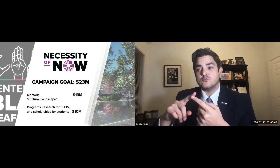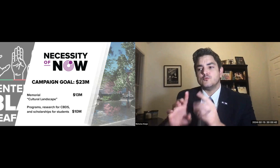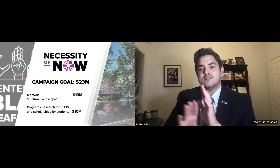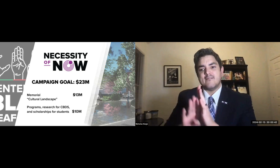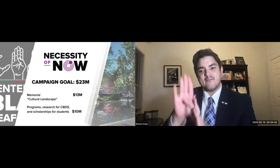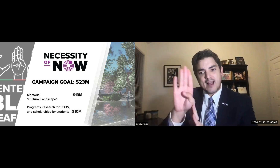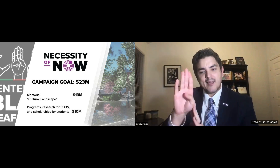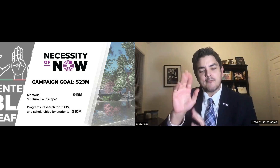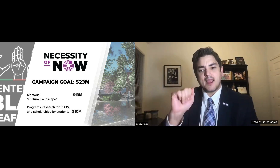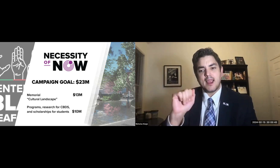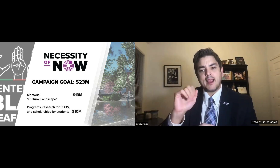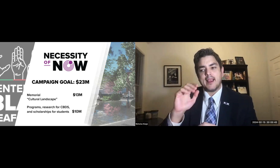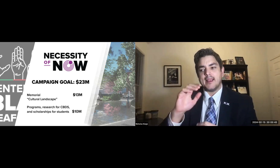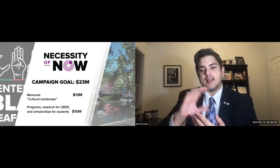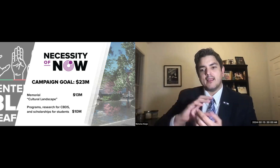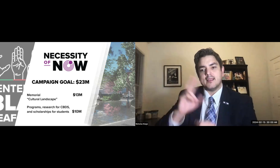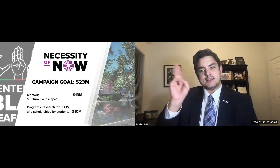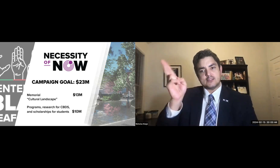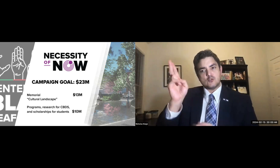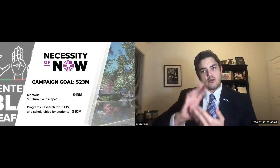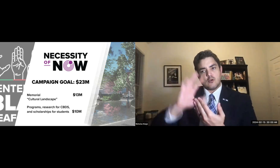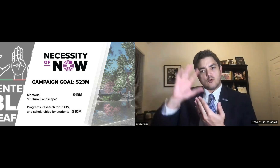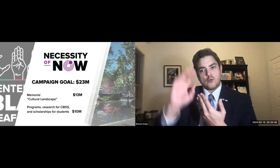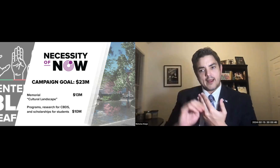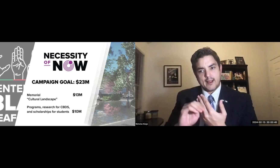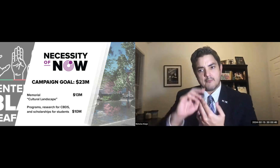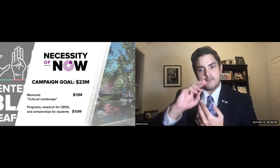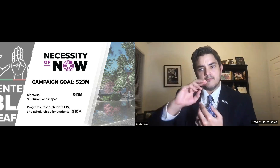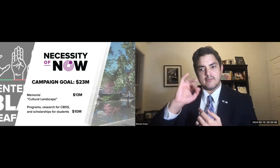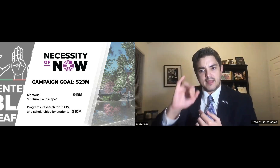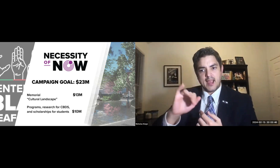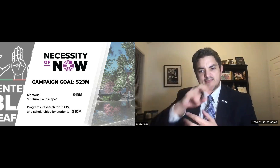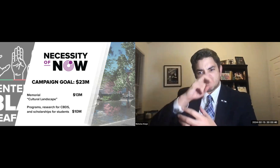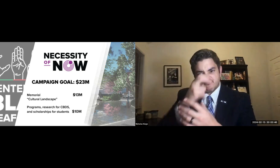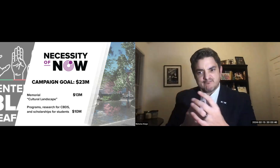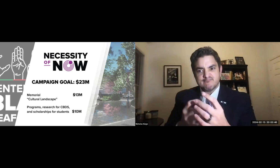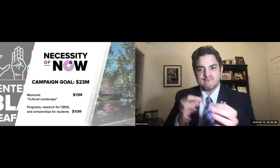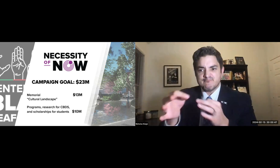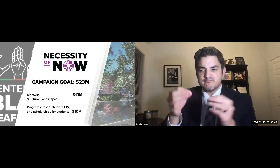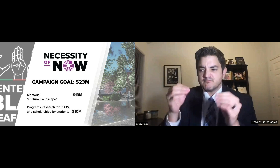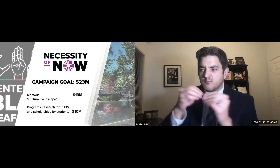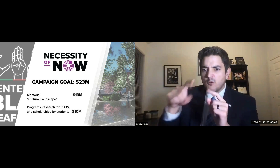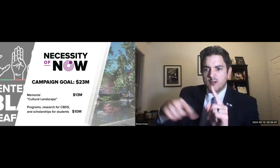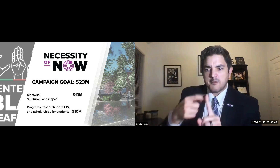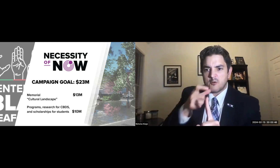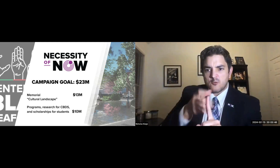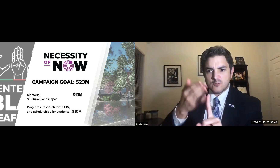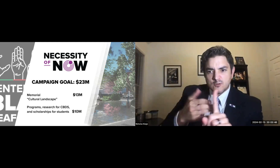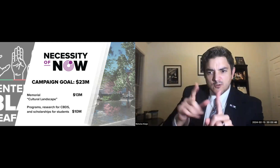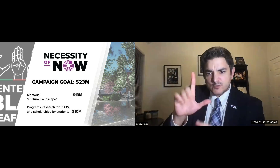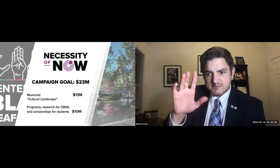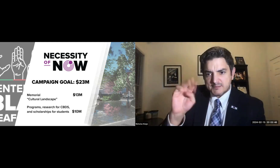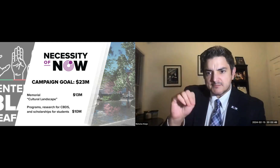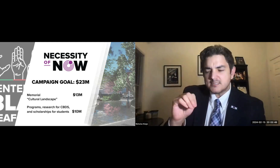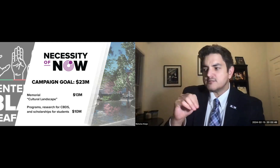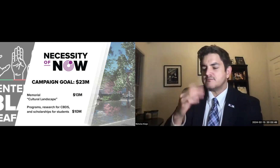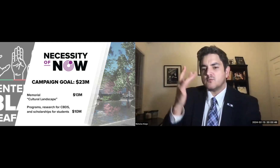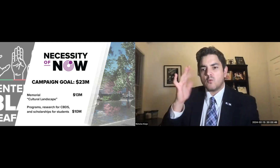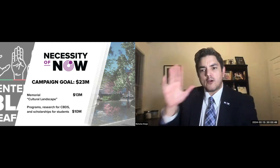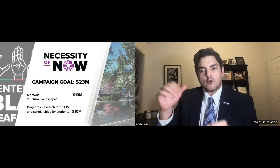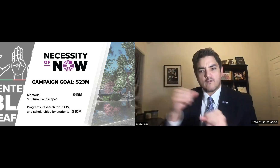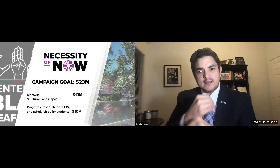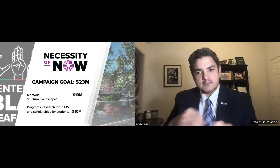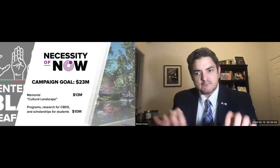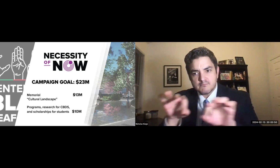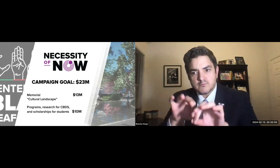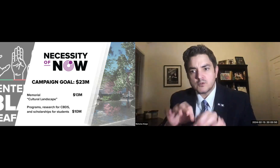some other organizations with a goal of developing historical curriculum that really delves into more